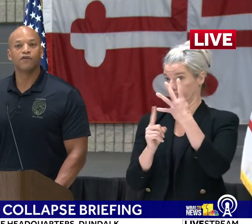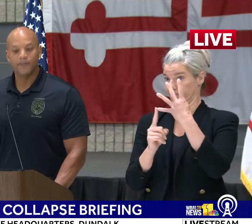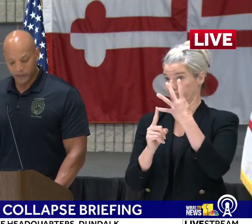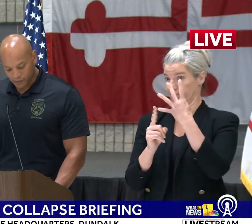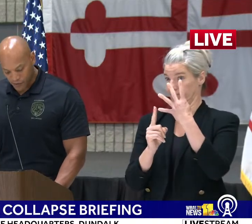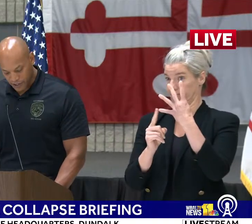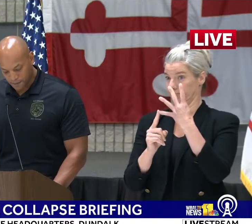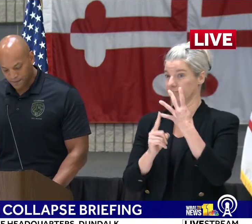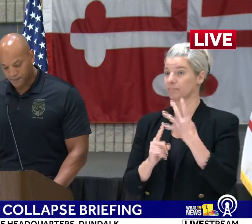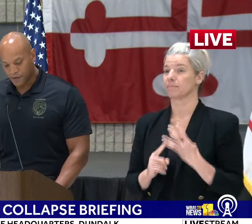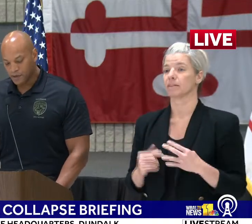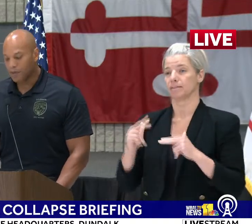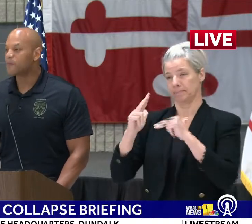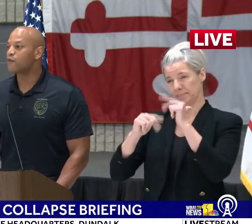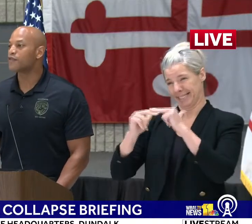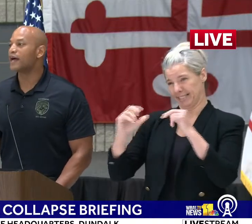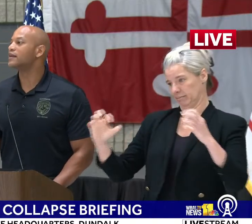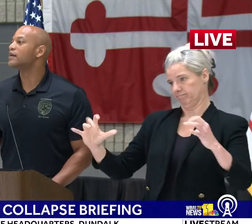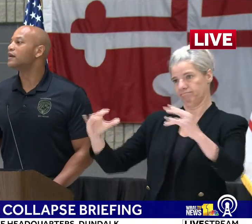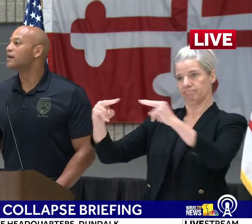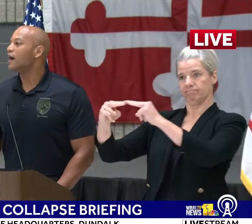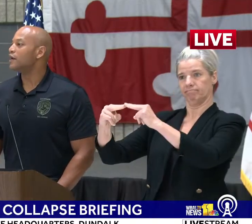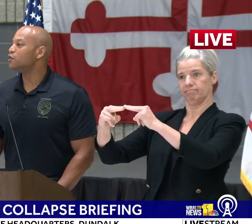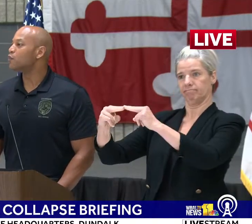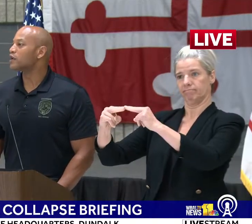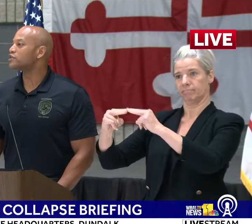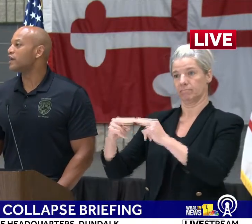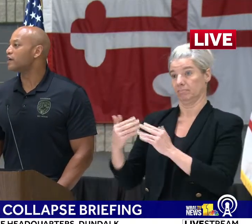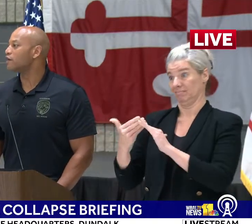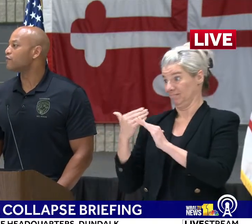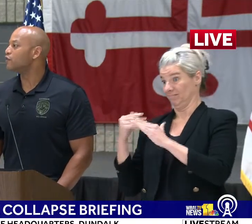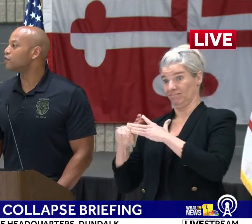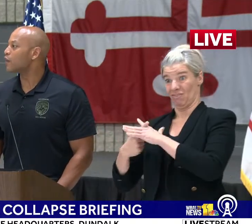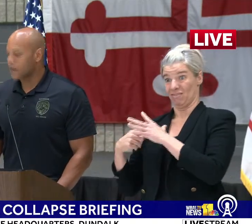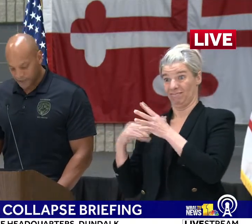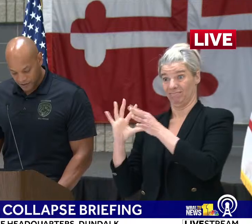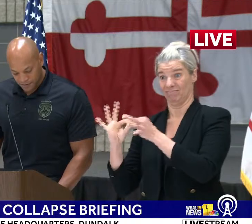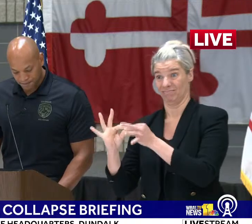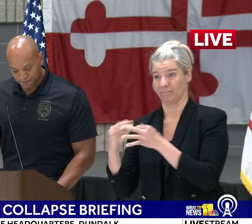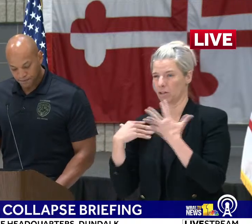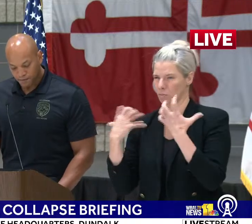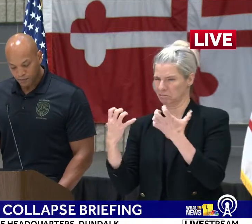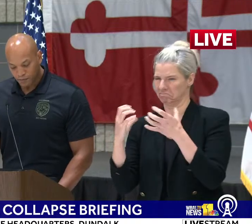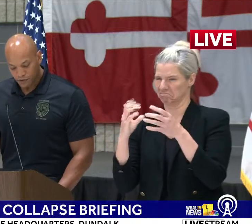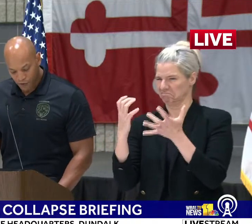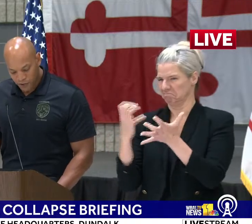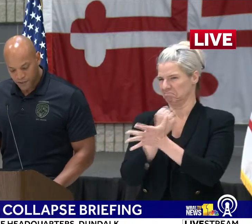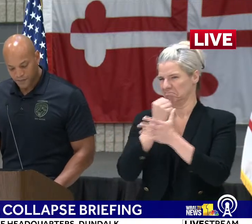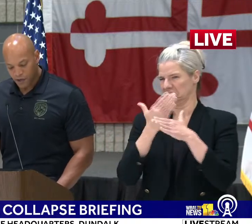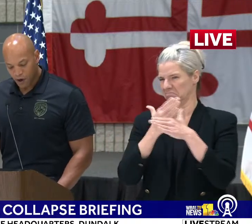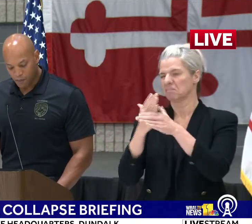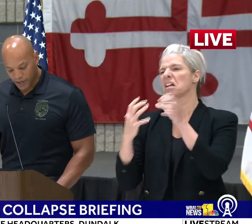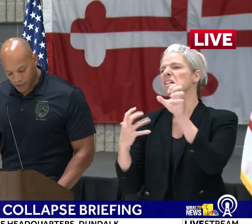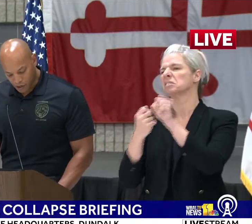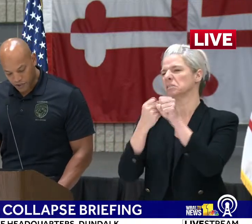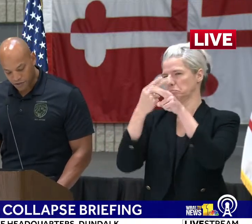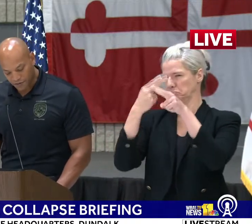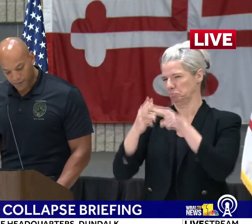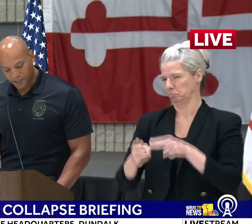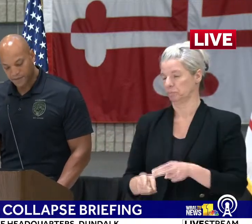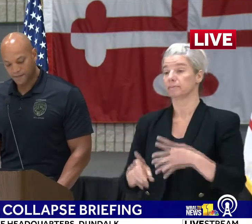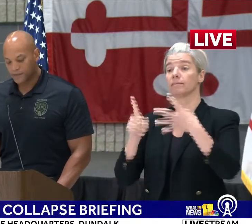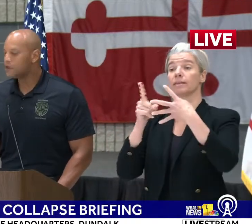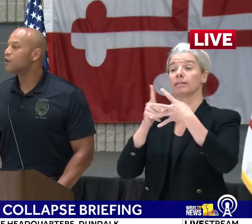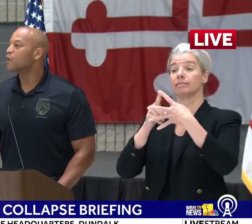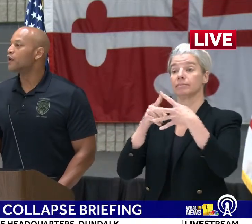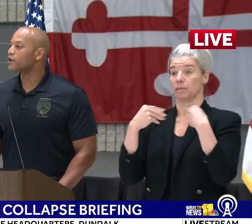directive of rebuilding the bridge. But before that, I do want to share a few quick updates. First, on bringing